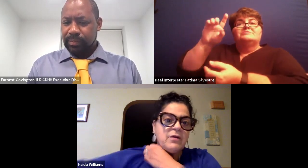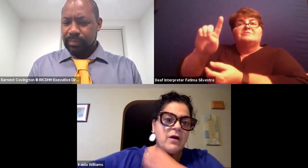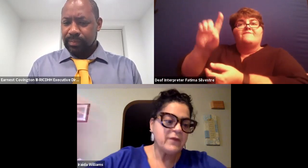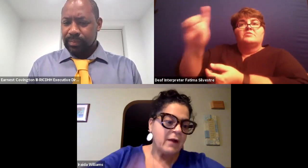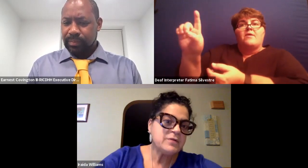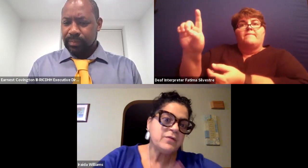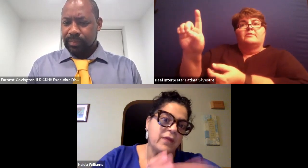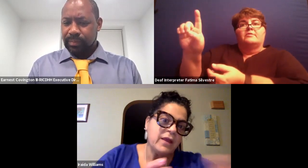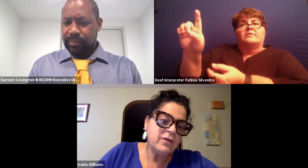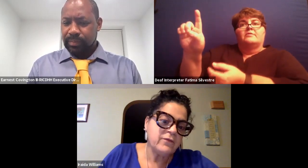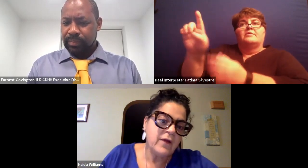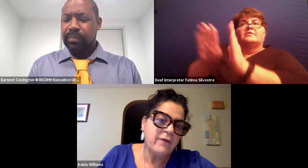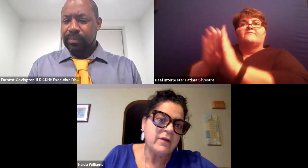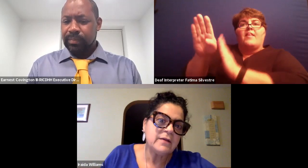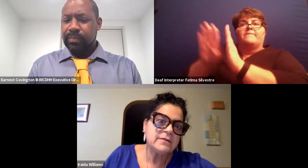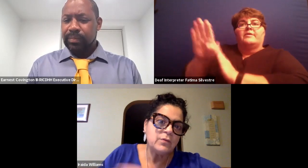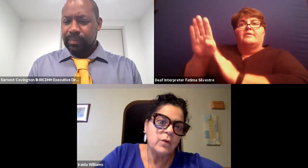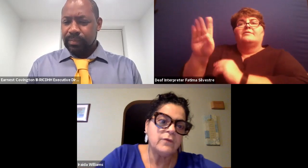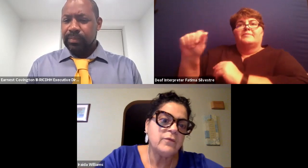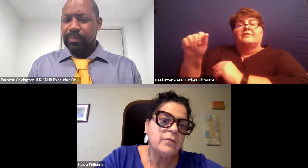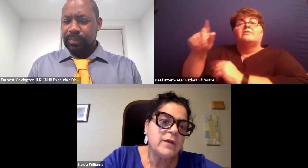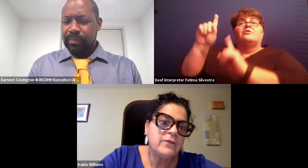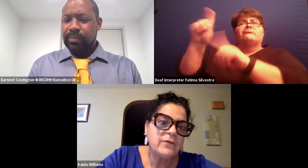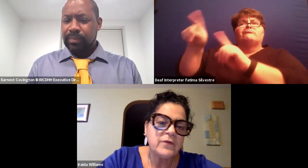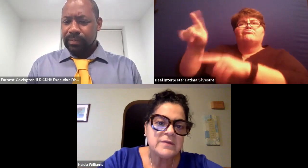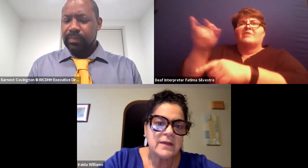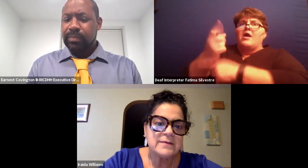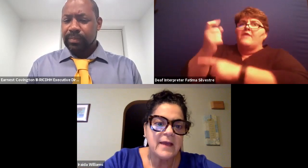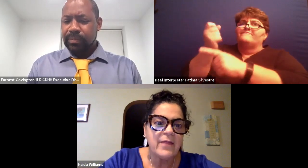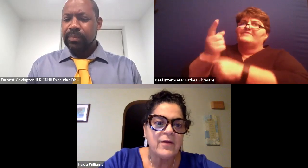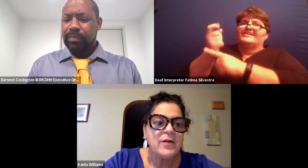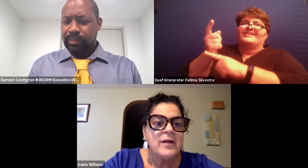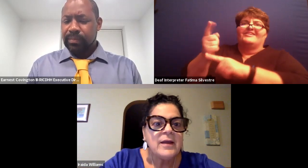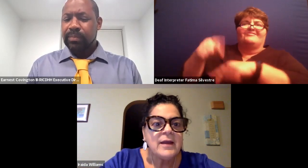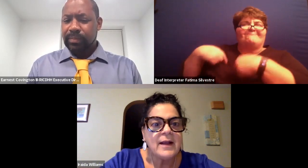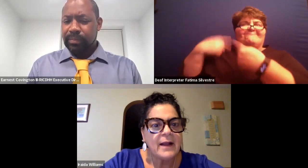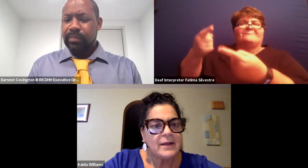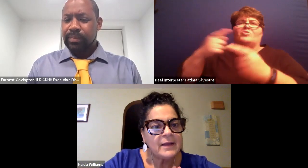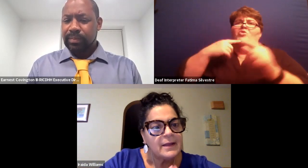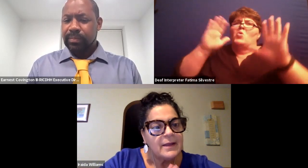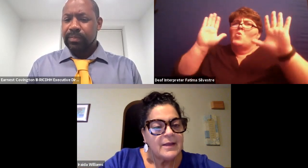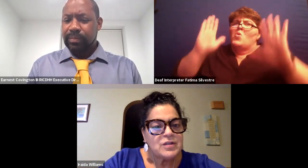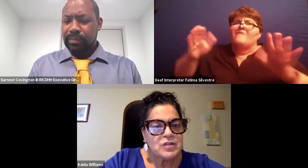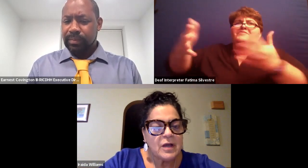to the coffee hour, so thank you for having us. It's a wonderful place for folks to get together and kind